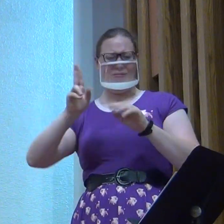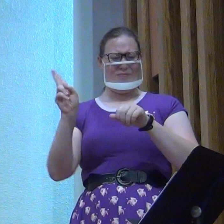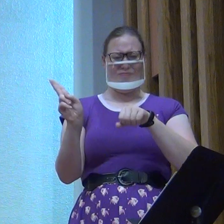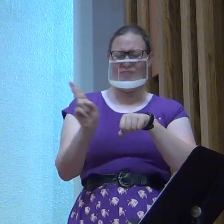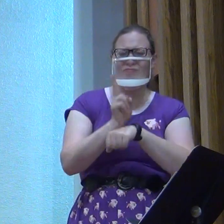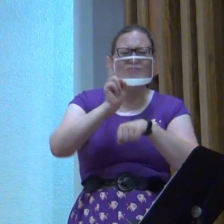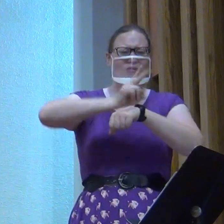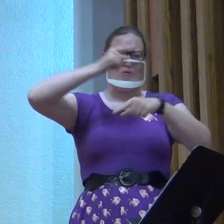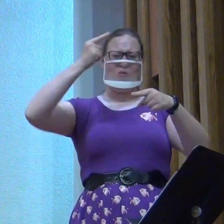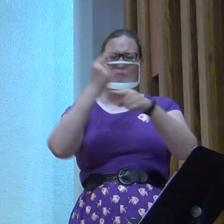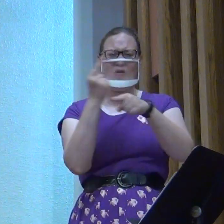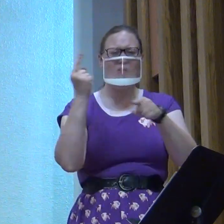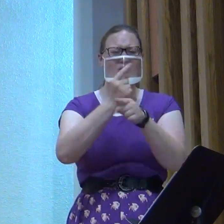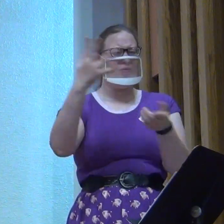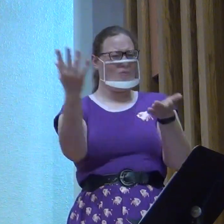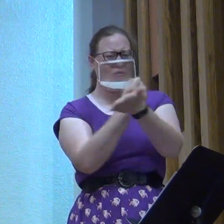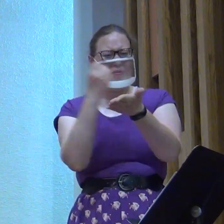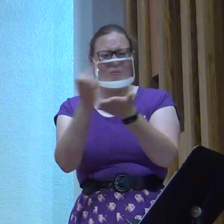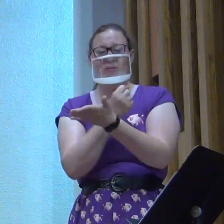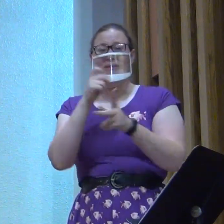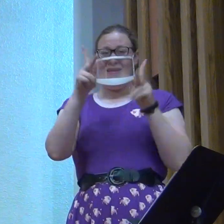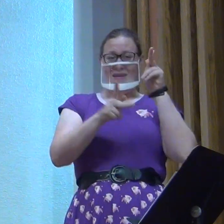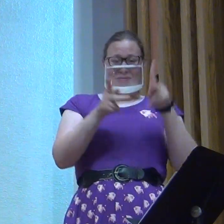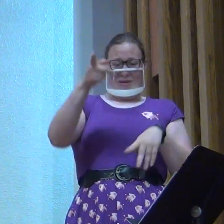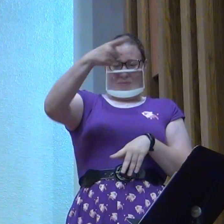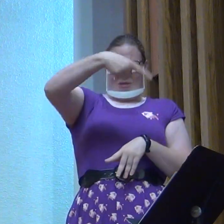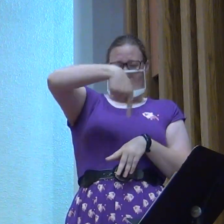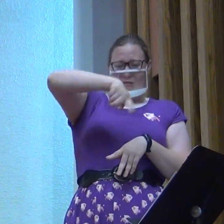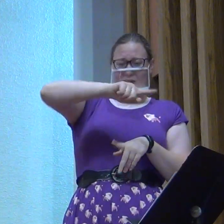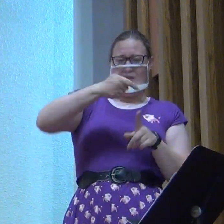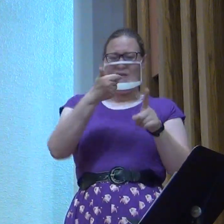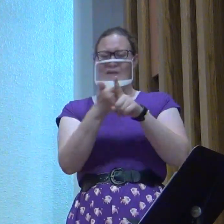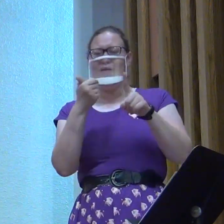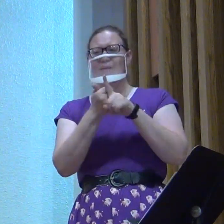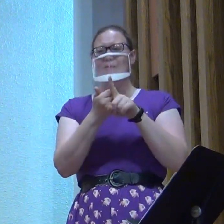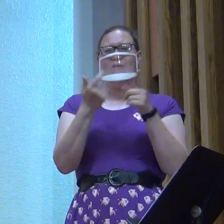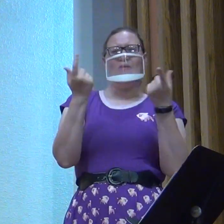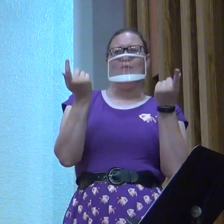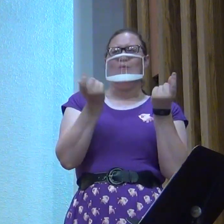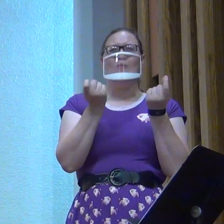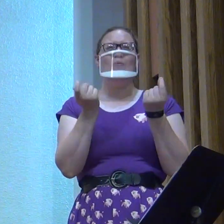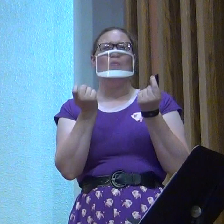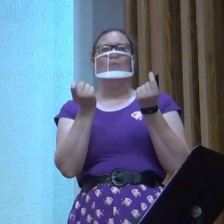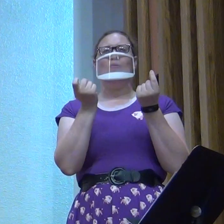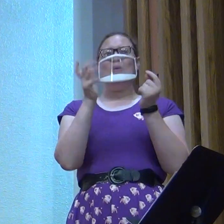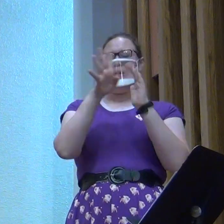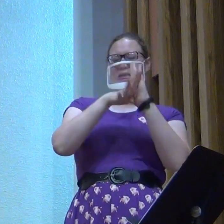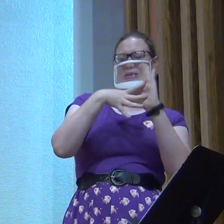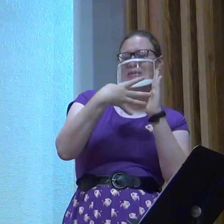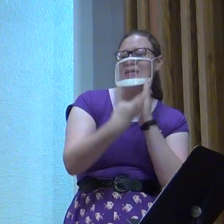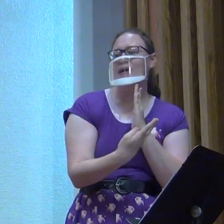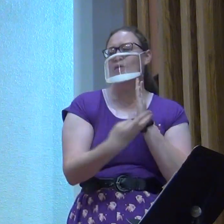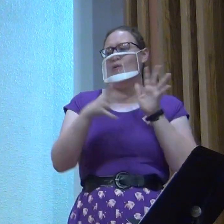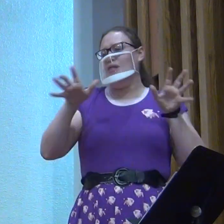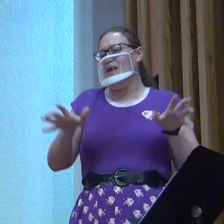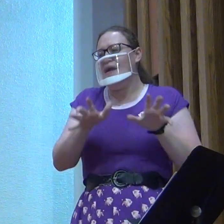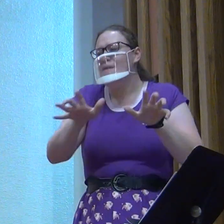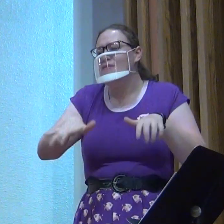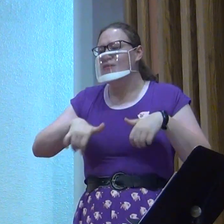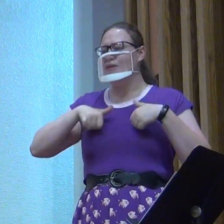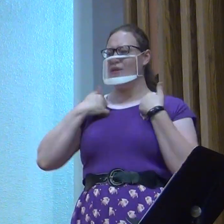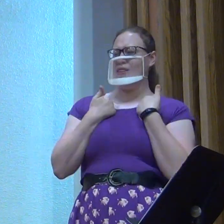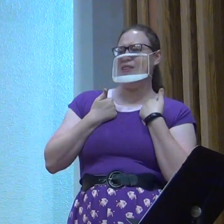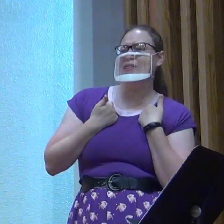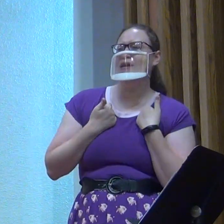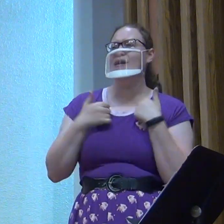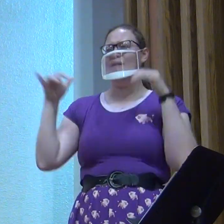time, and people being in the midst of their activity, their lives, their